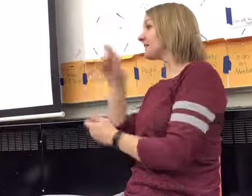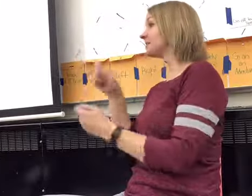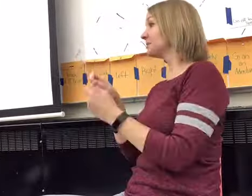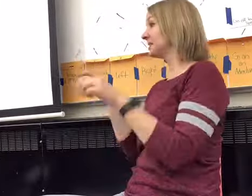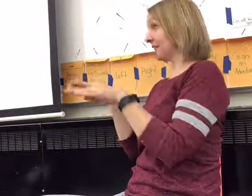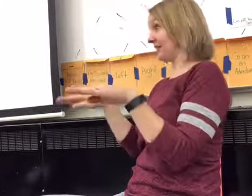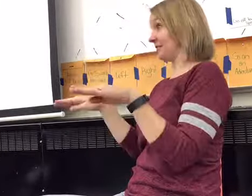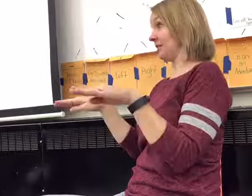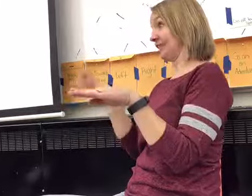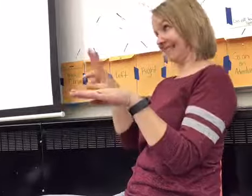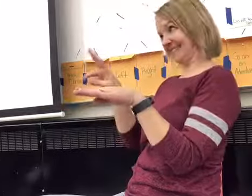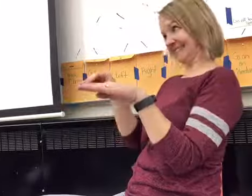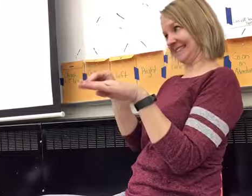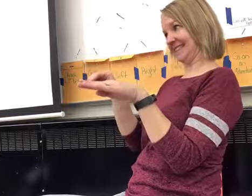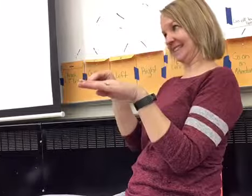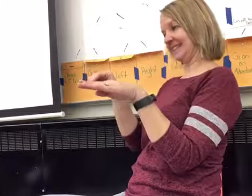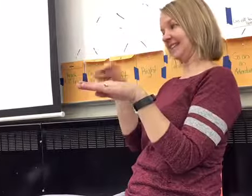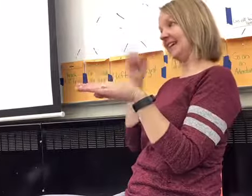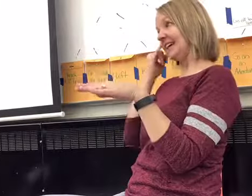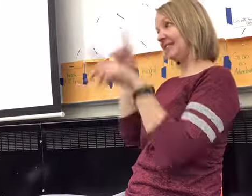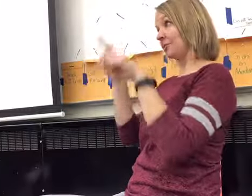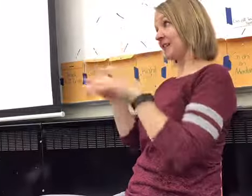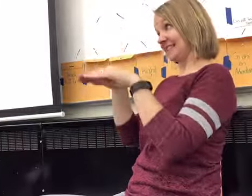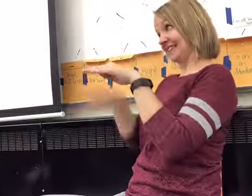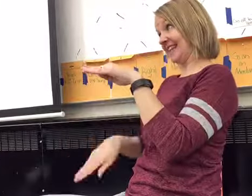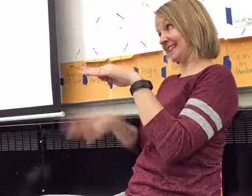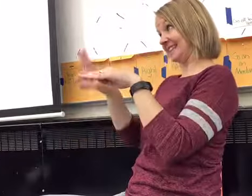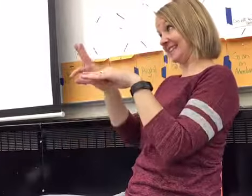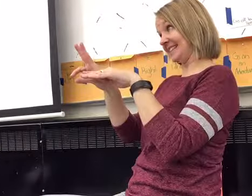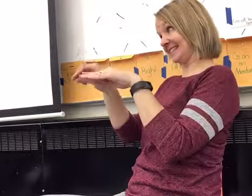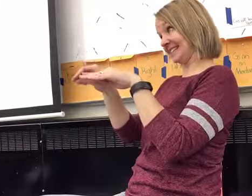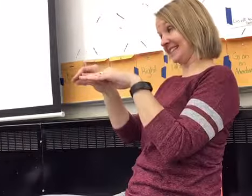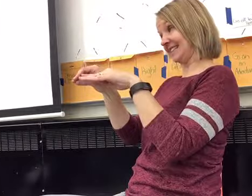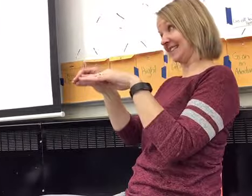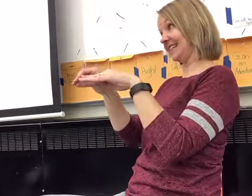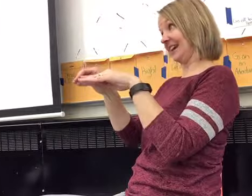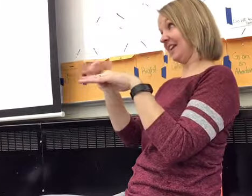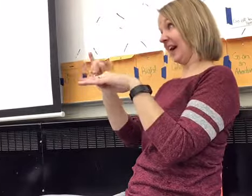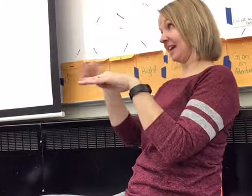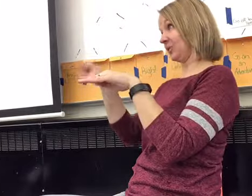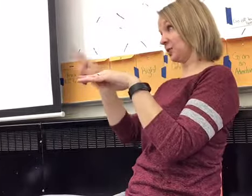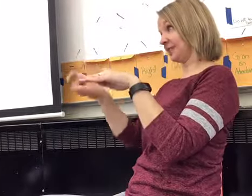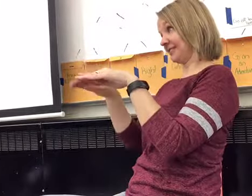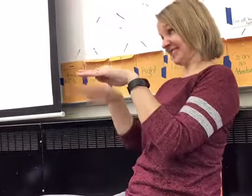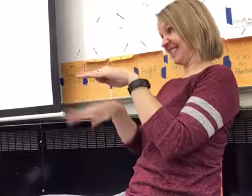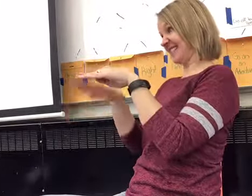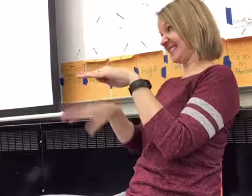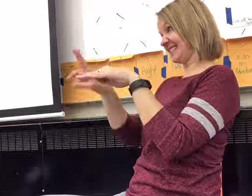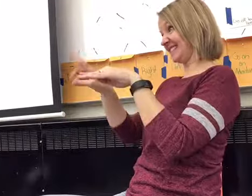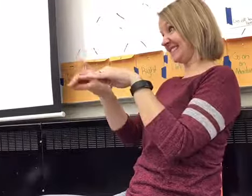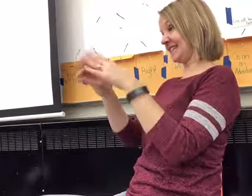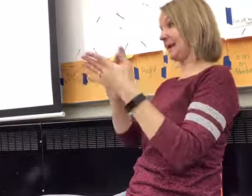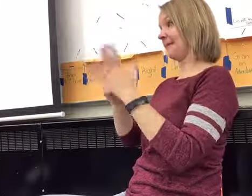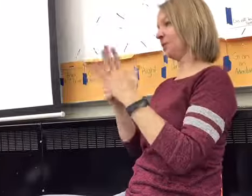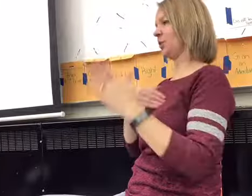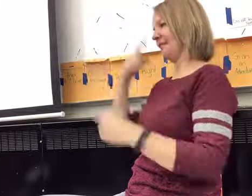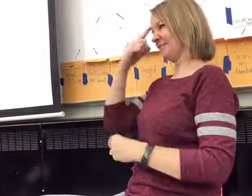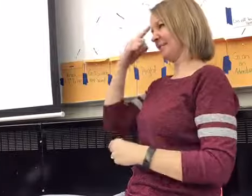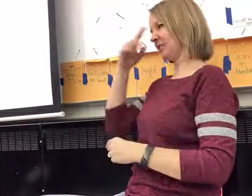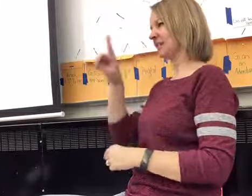is the level 60. If you test under the level 60 of an IQ test, it means that you have some sort of mental disability,